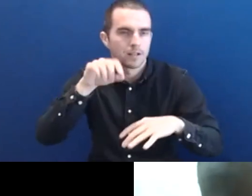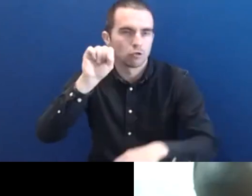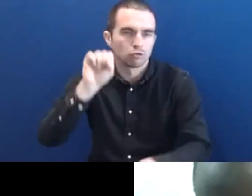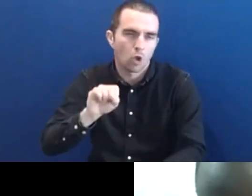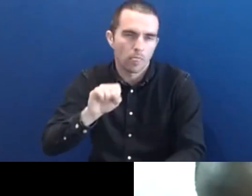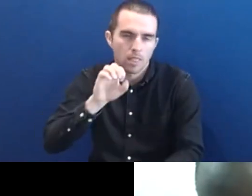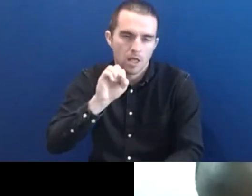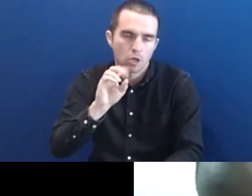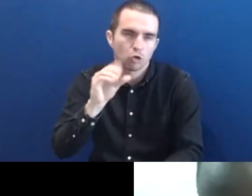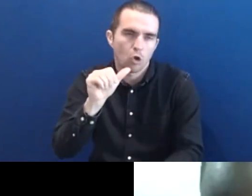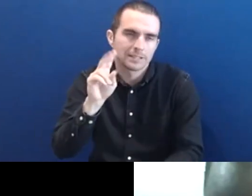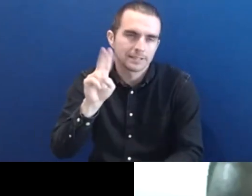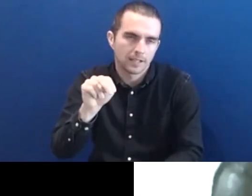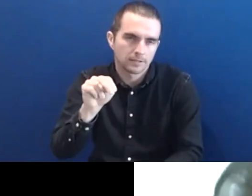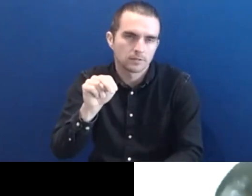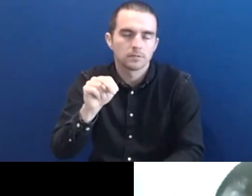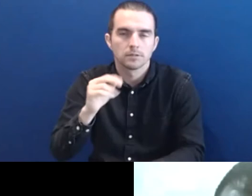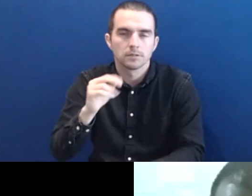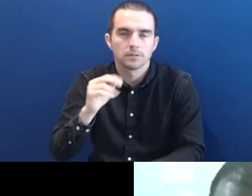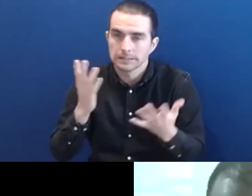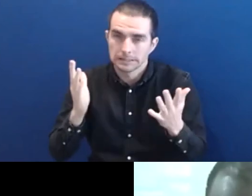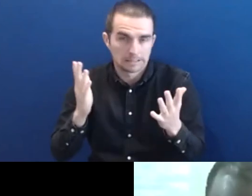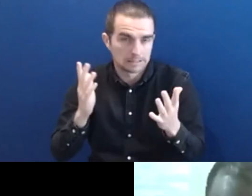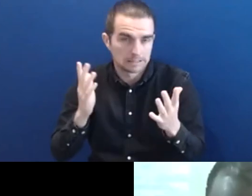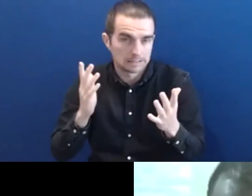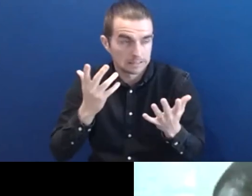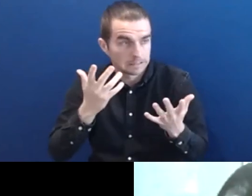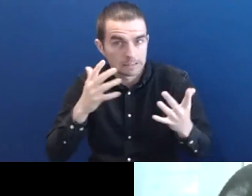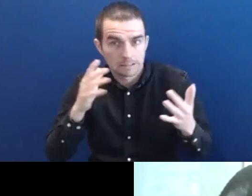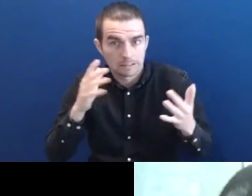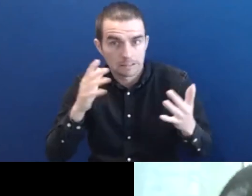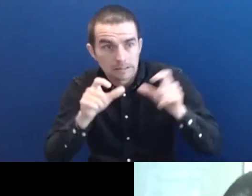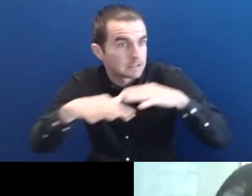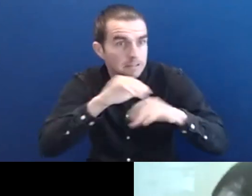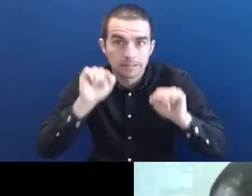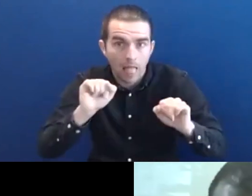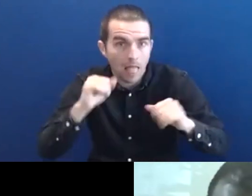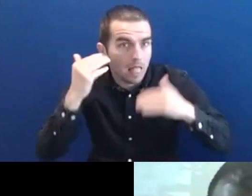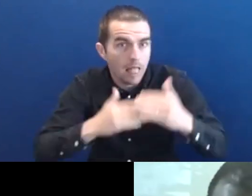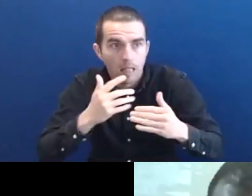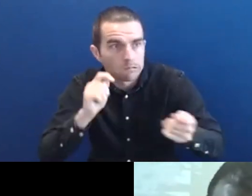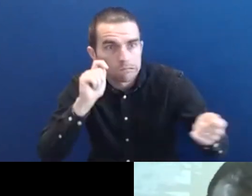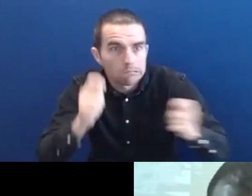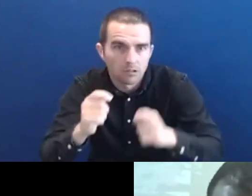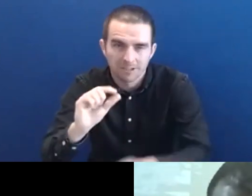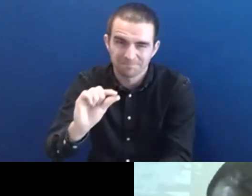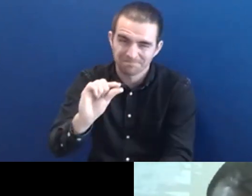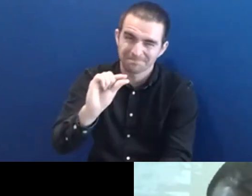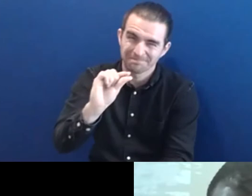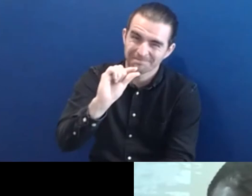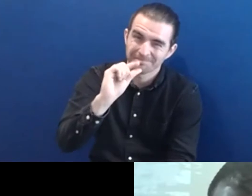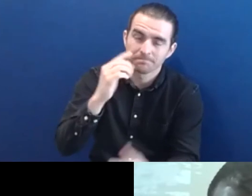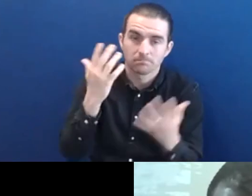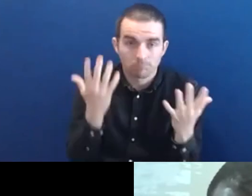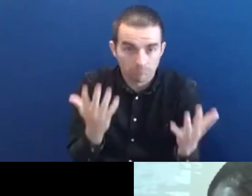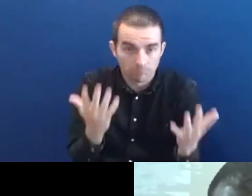However, the realization of the rights of people with disabilities